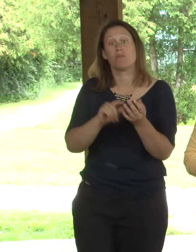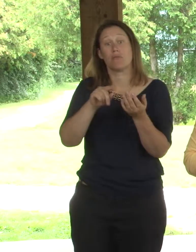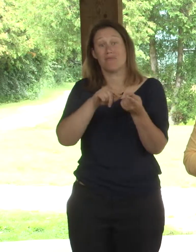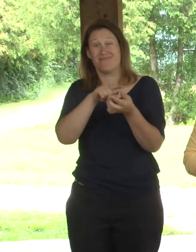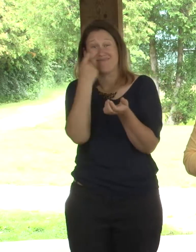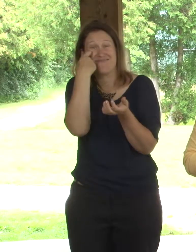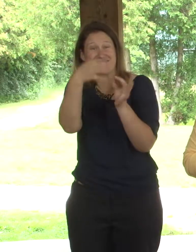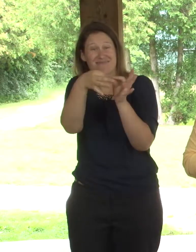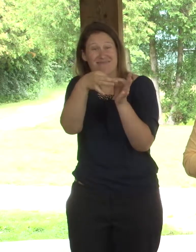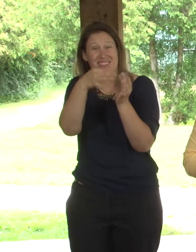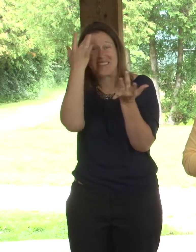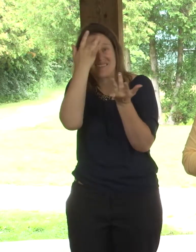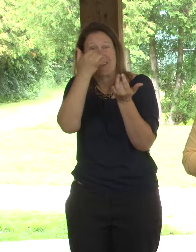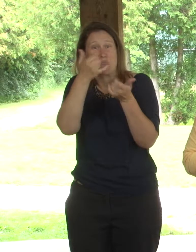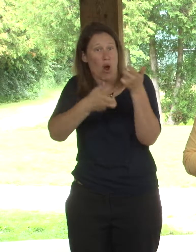healthcare practitioner.